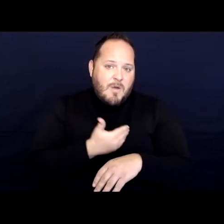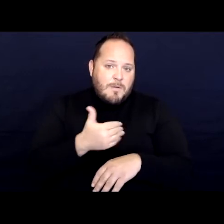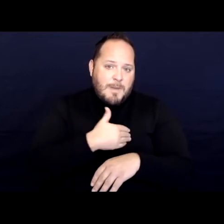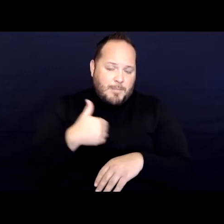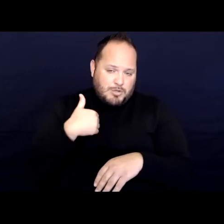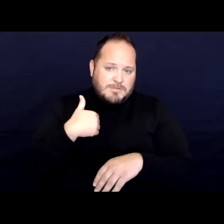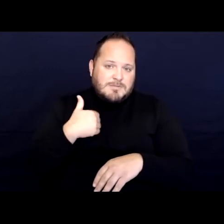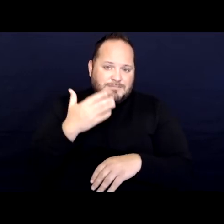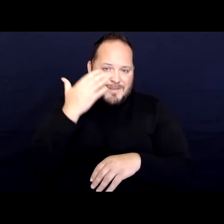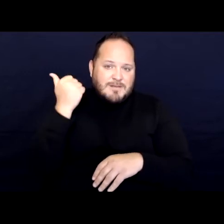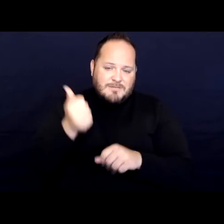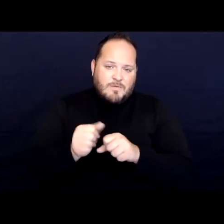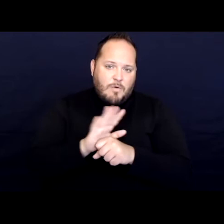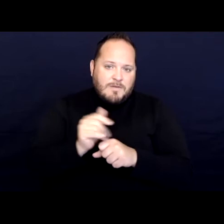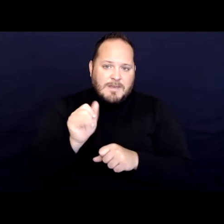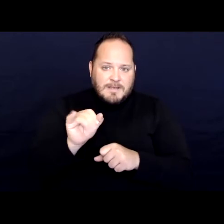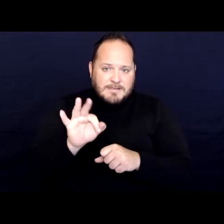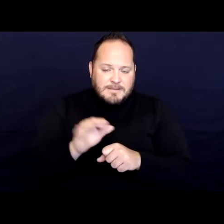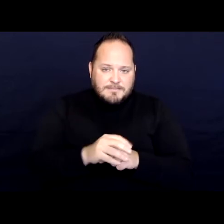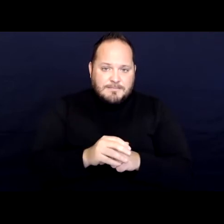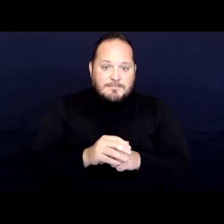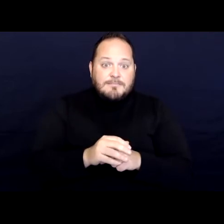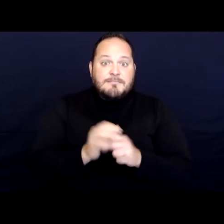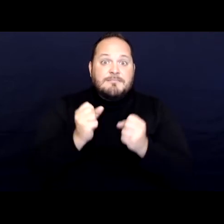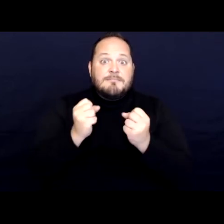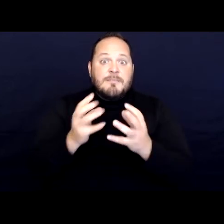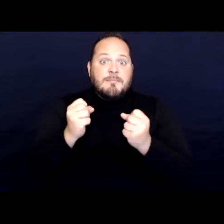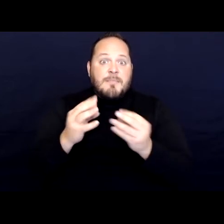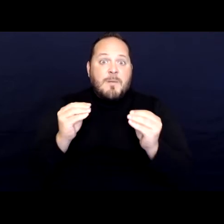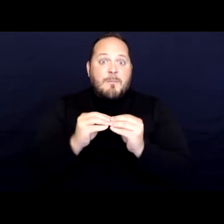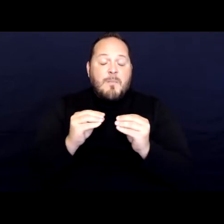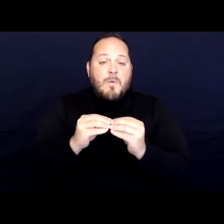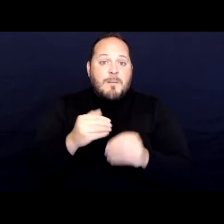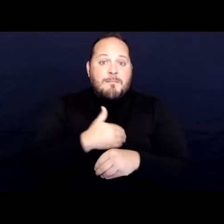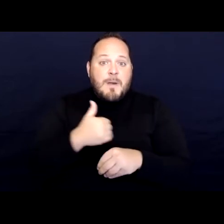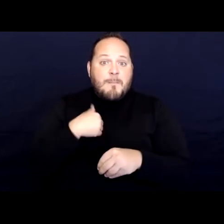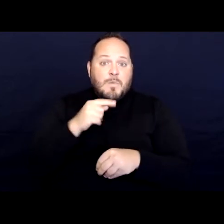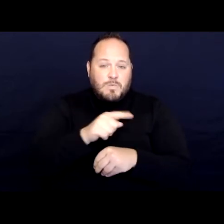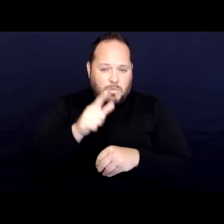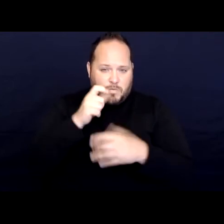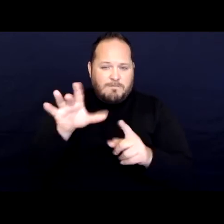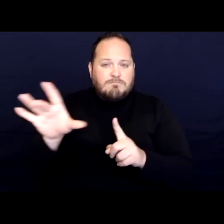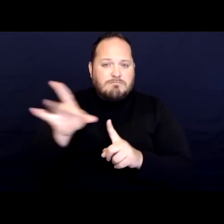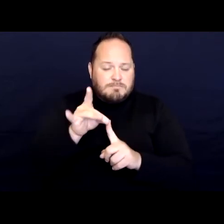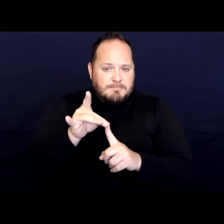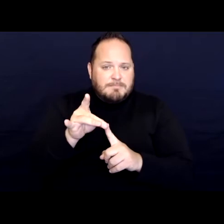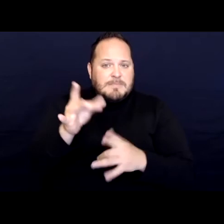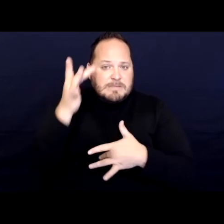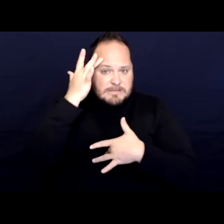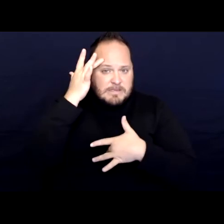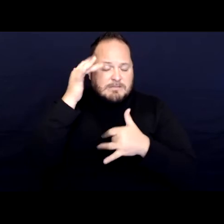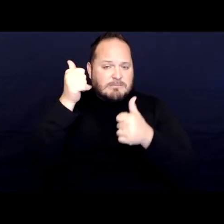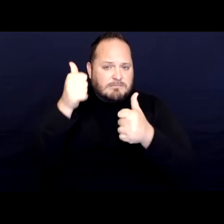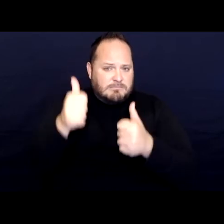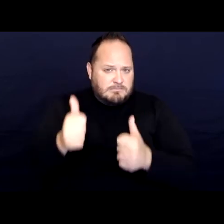to COVID-19, many, many more that became sick and had